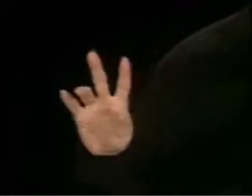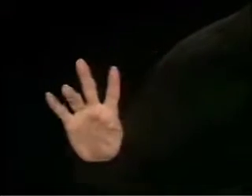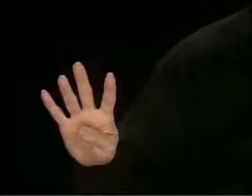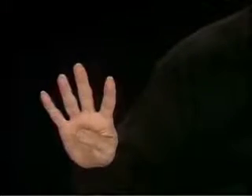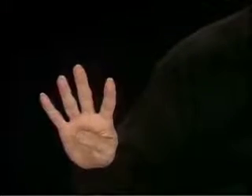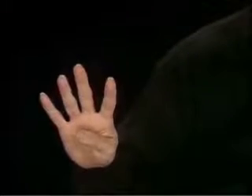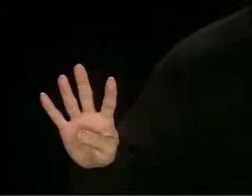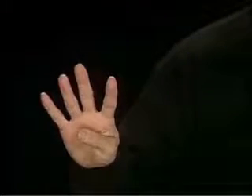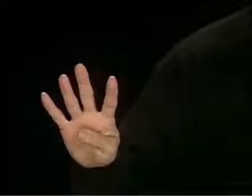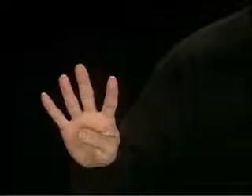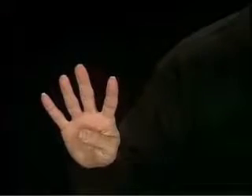34.